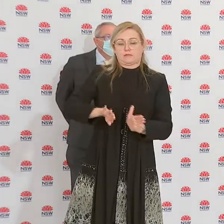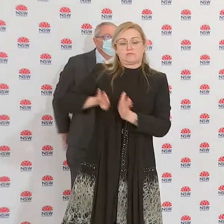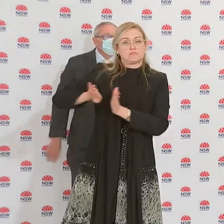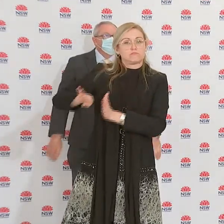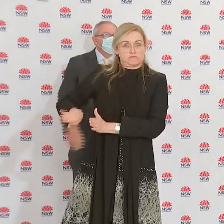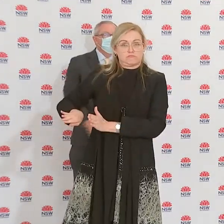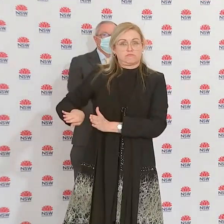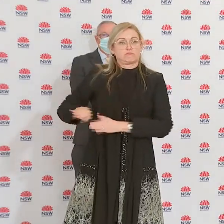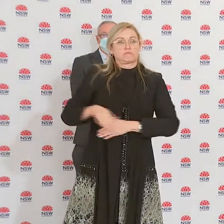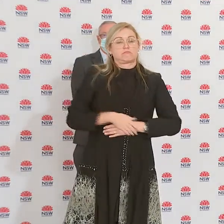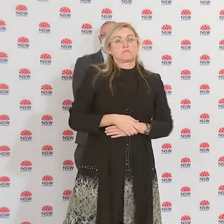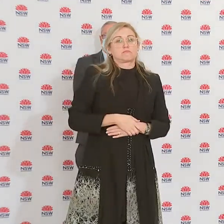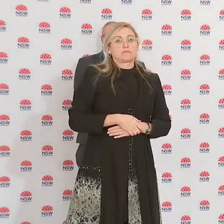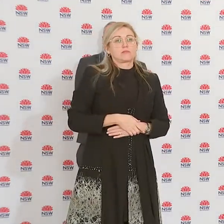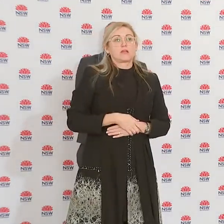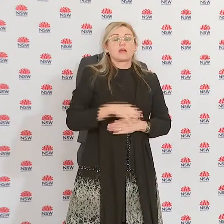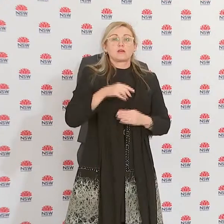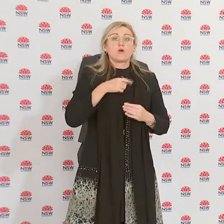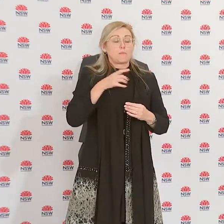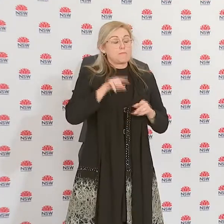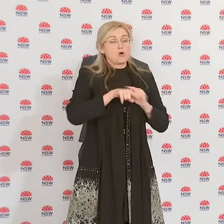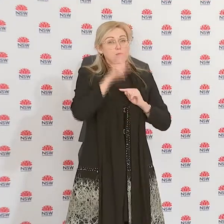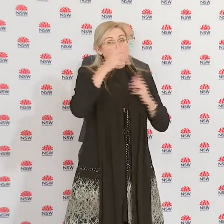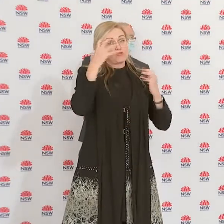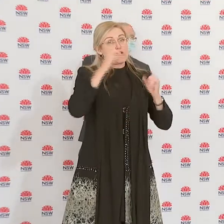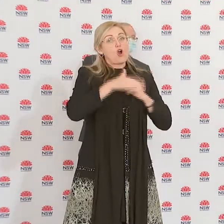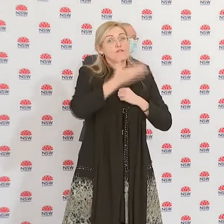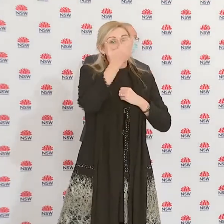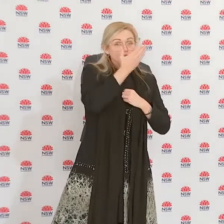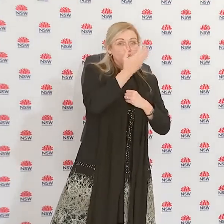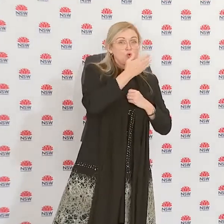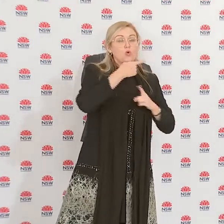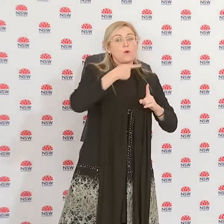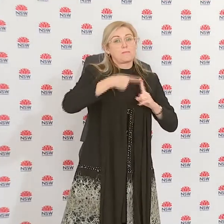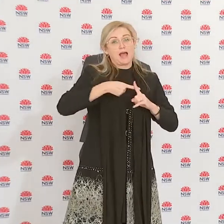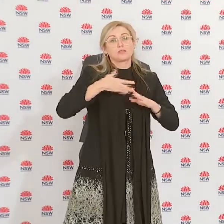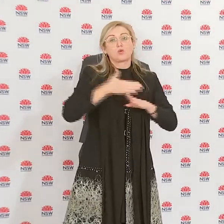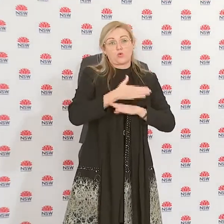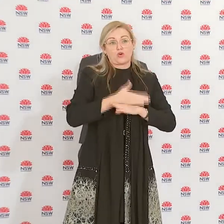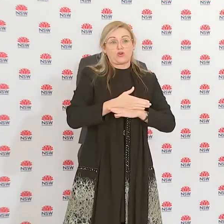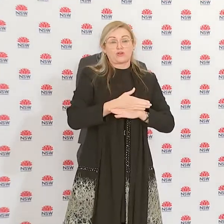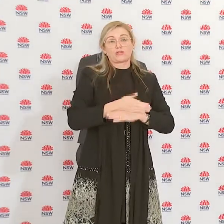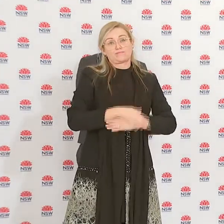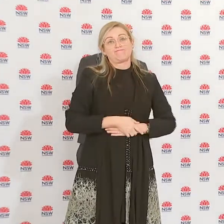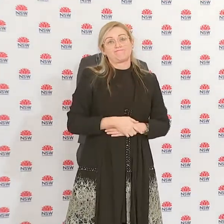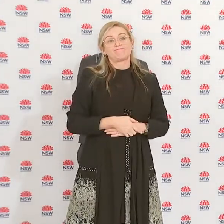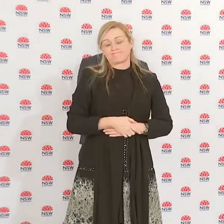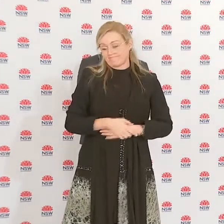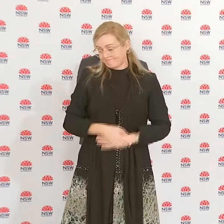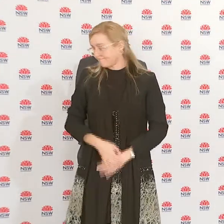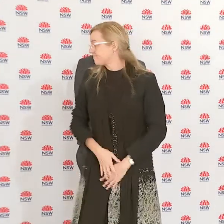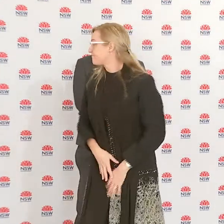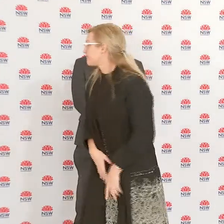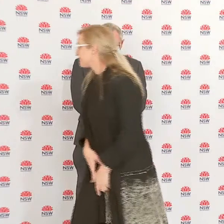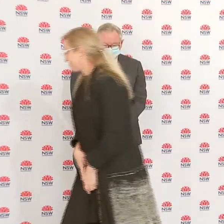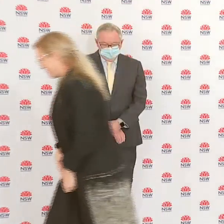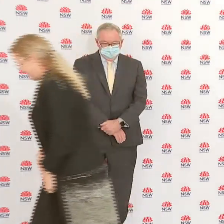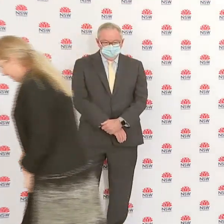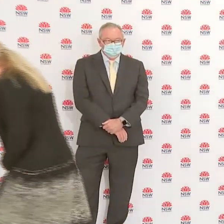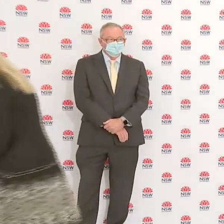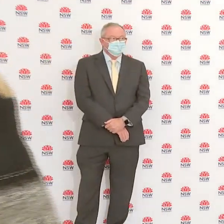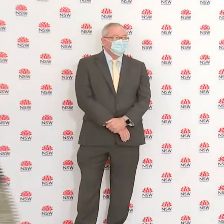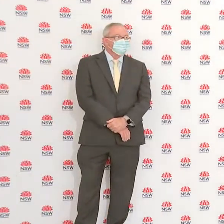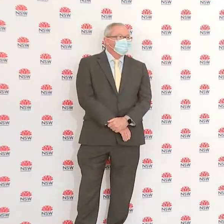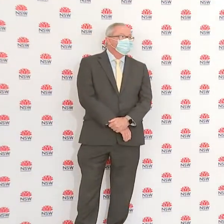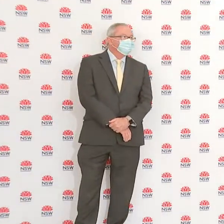that we understand what stress people are going through at the moment. They want homeschooling to end and they want to be able to work. The Summer Hill situation,